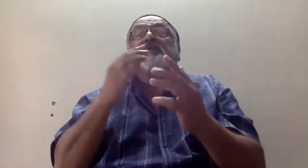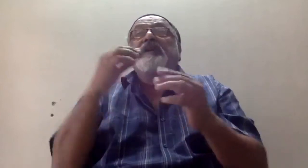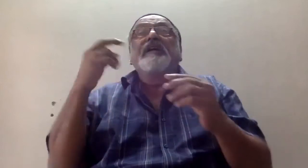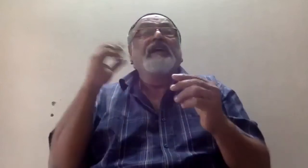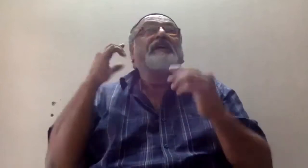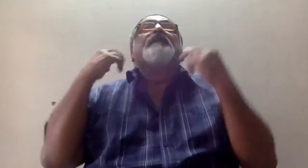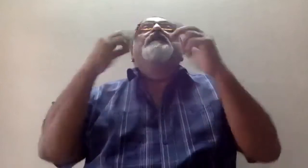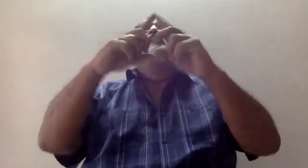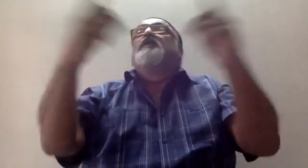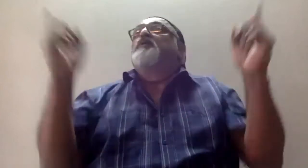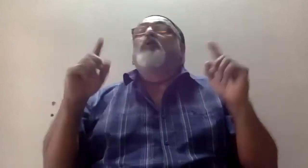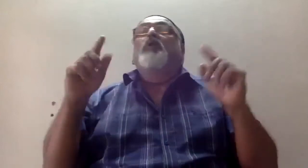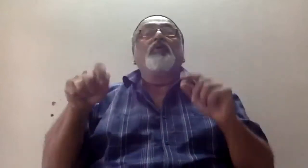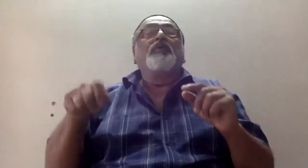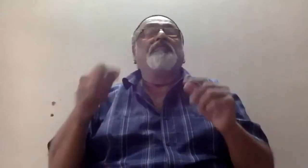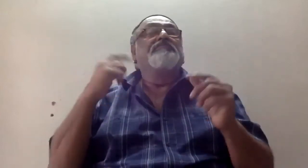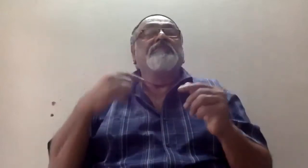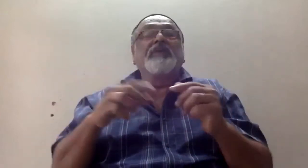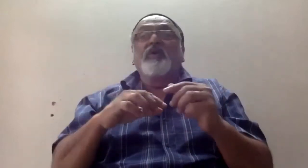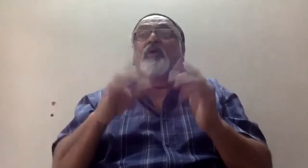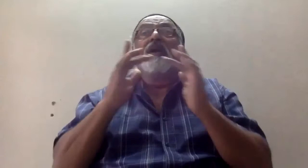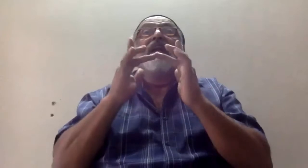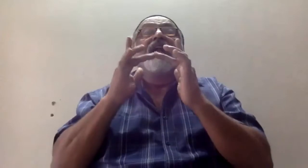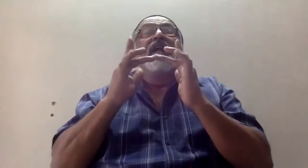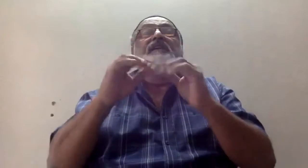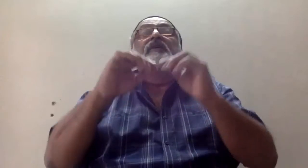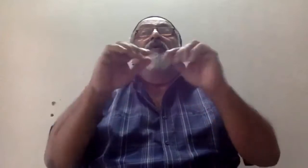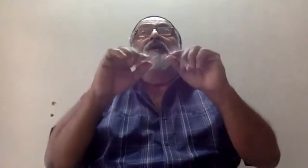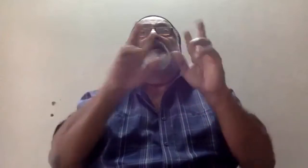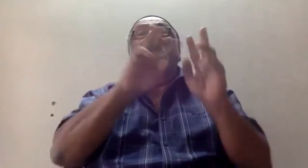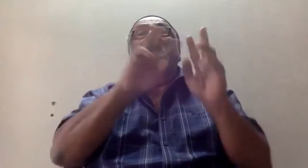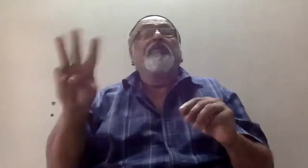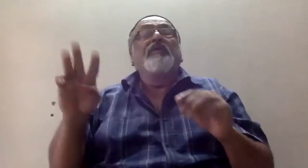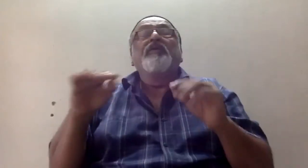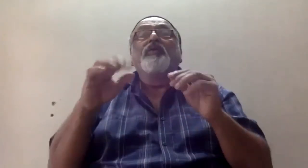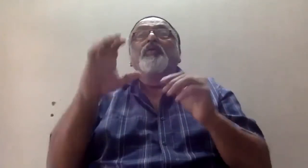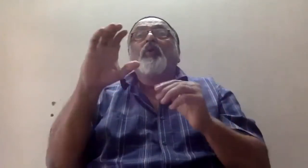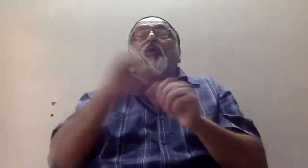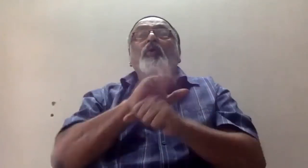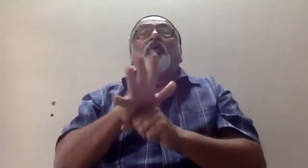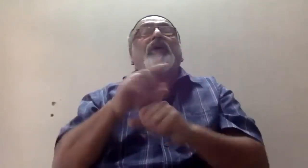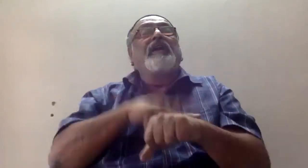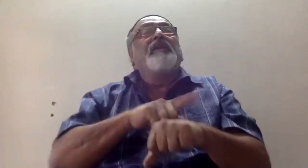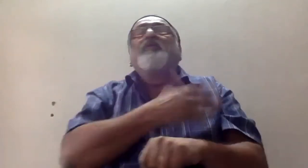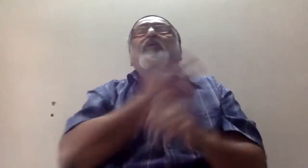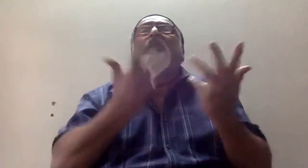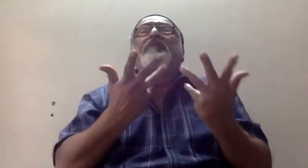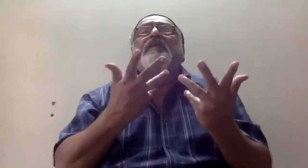or websites through which you need to interact, because in the Corona times, in the COVID times, a lot of